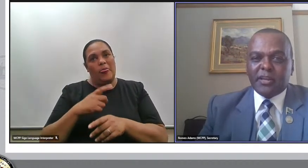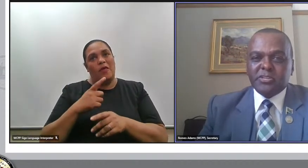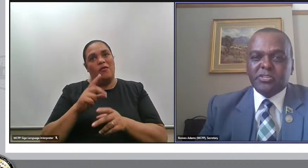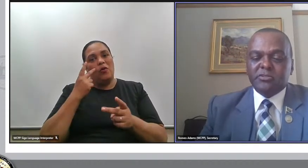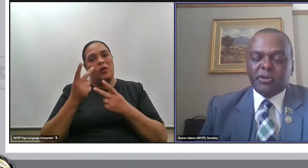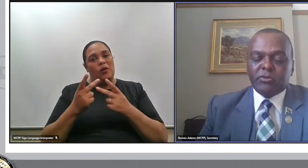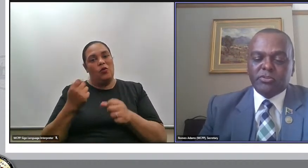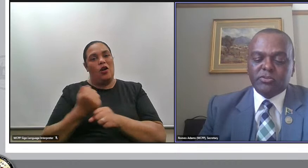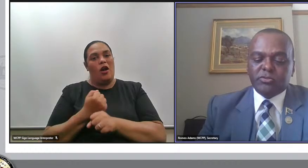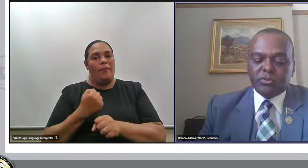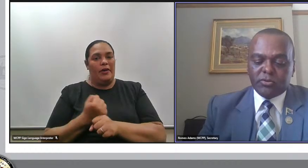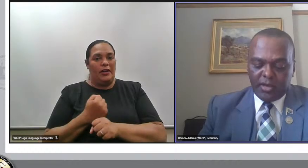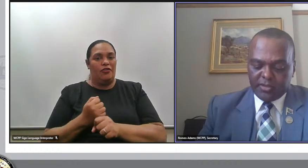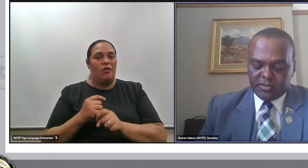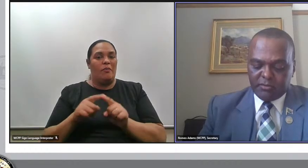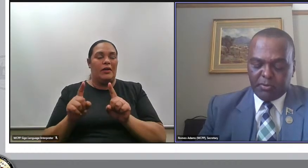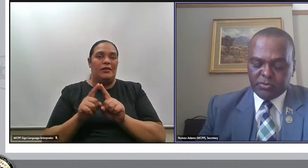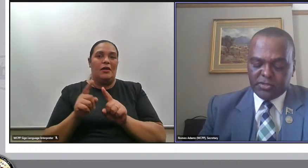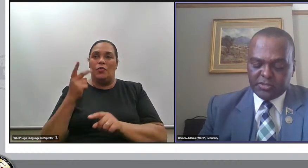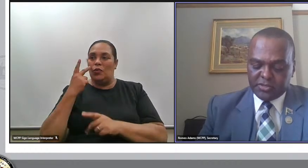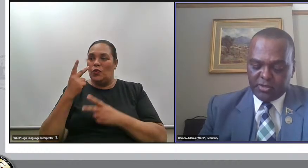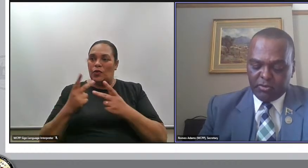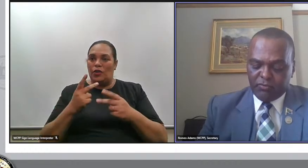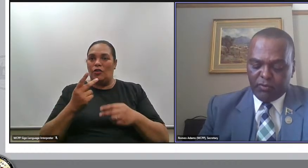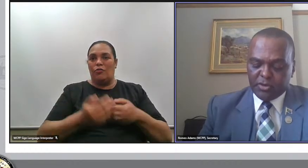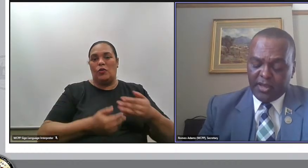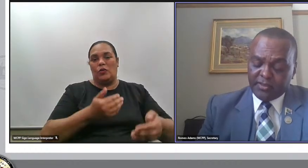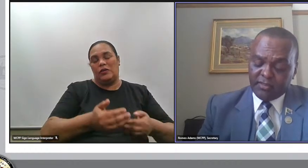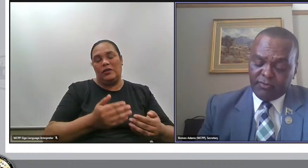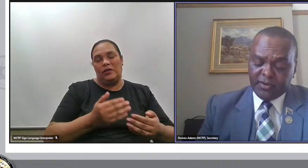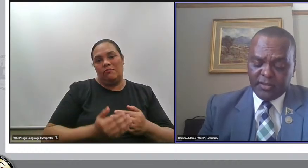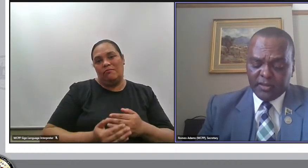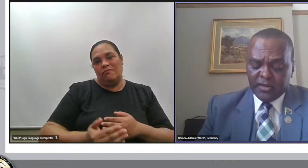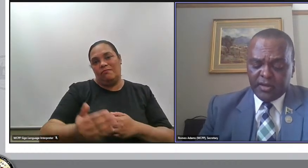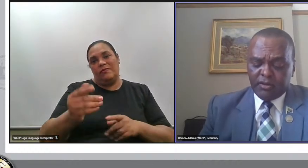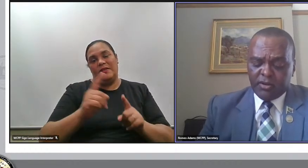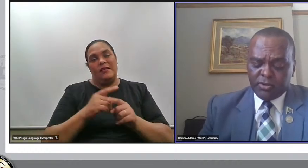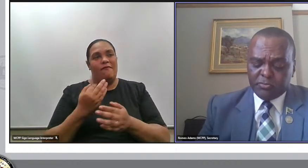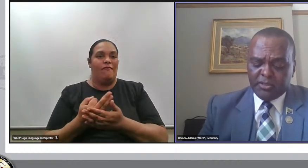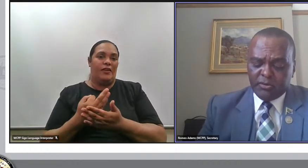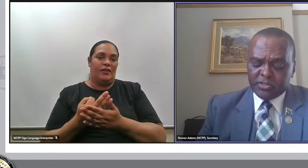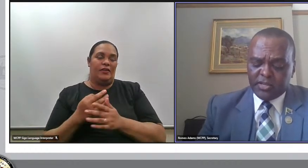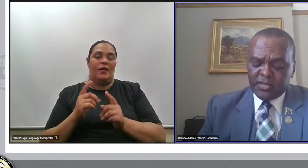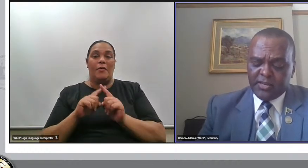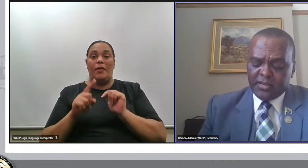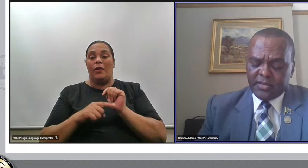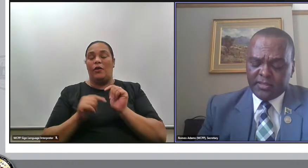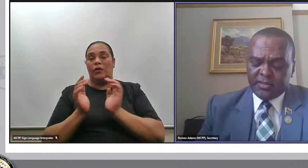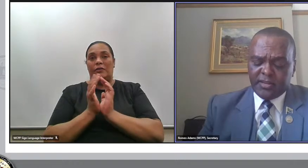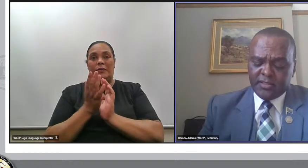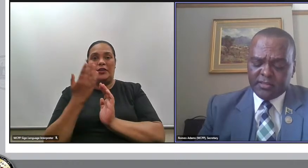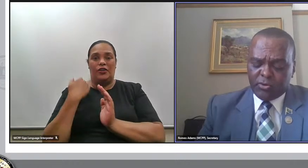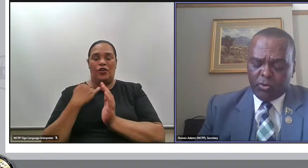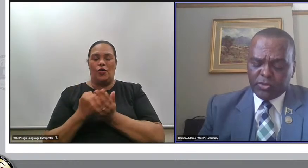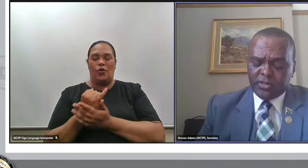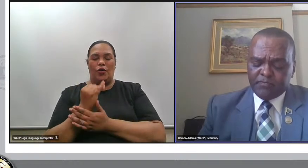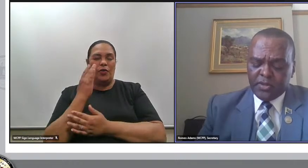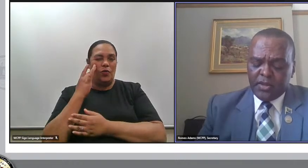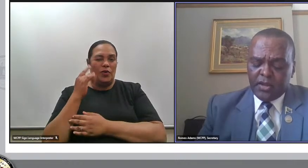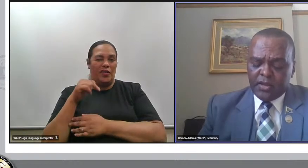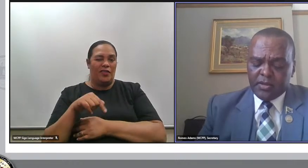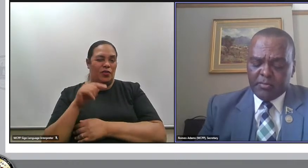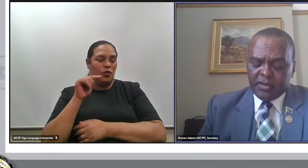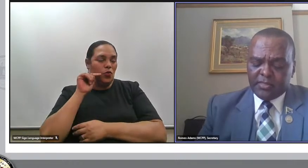at operations, but also to look at processes going forward and the funding. Our last meeting was earlier in this